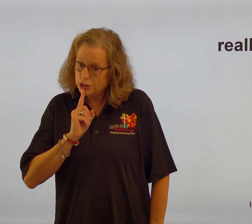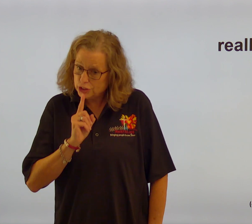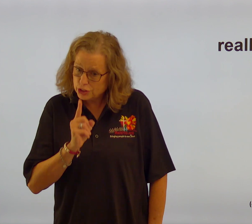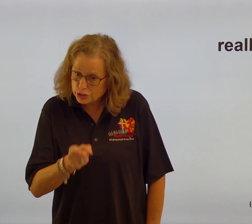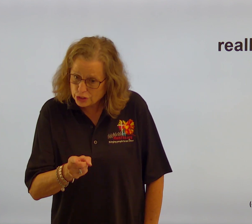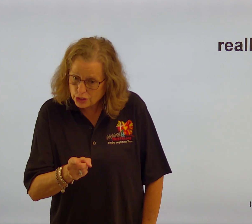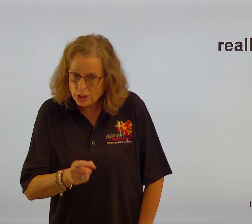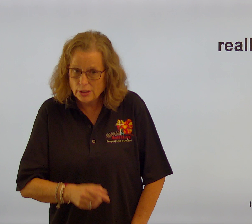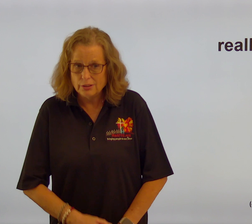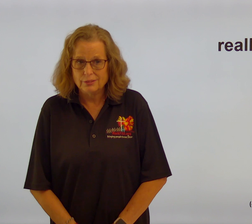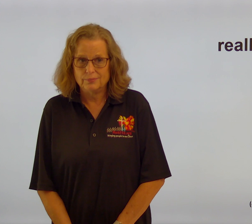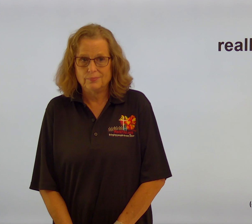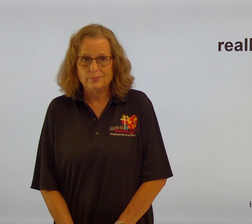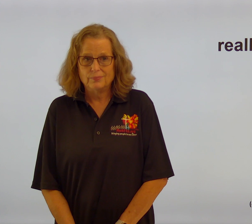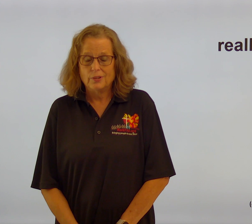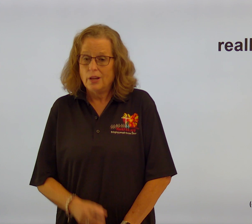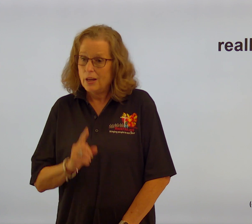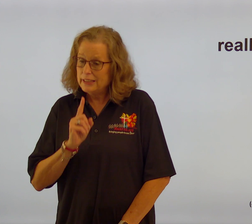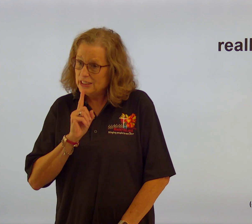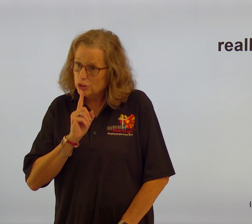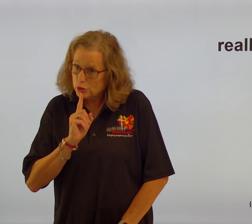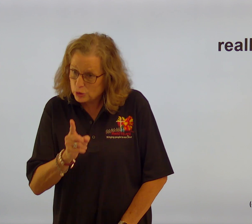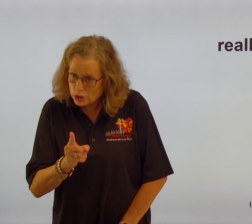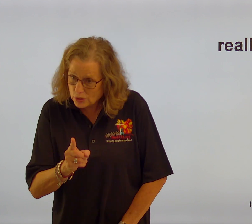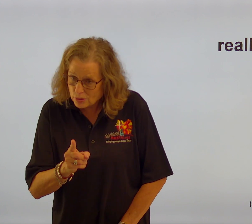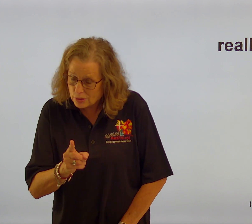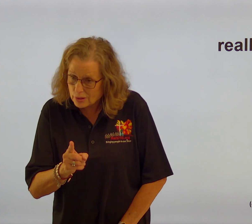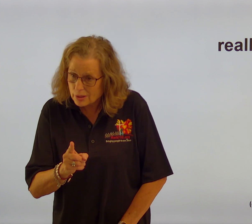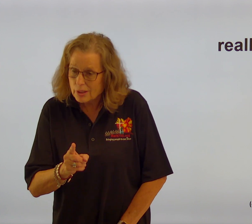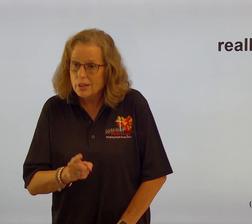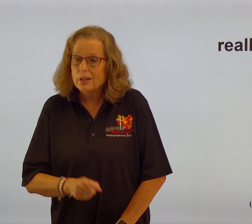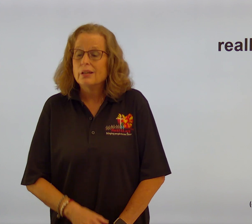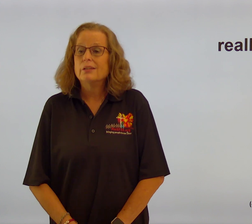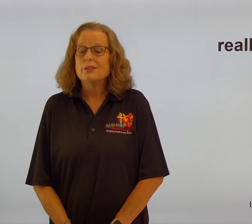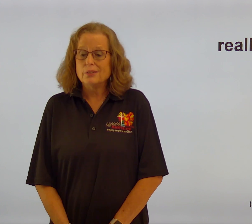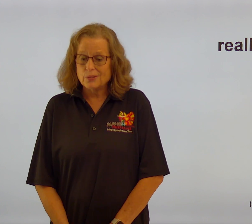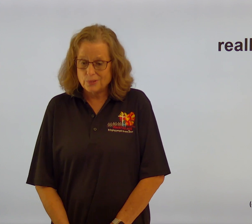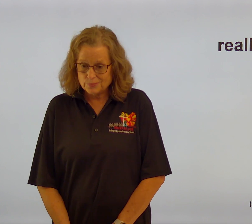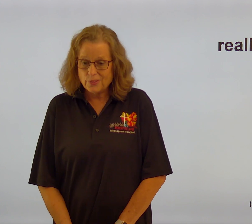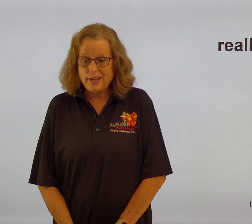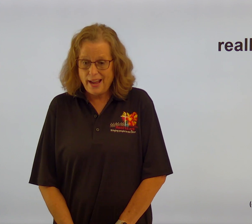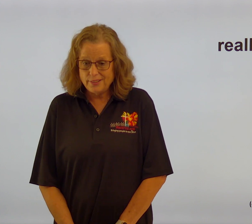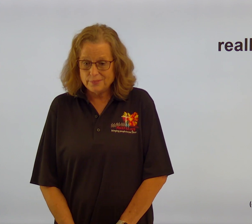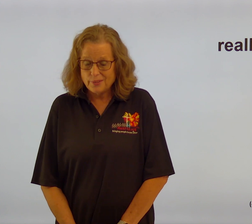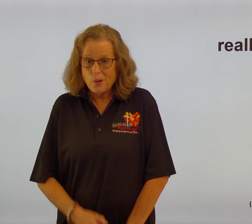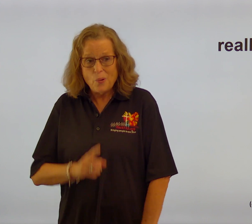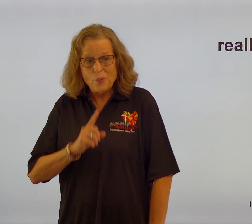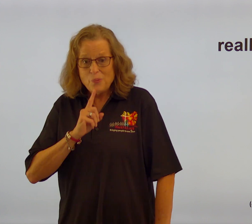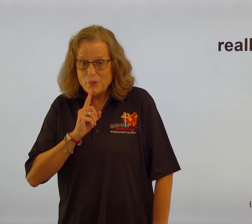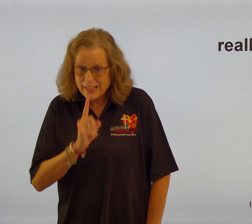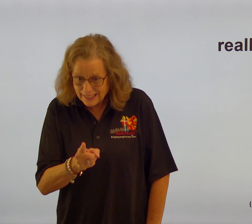sure? Is it true? No. Okay. Really?